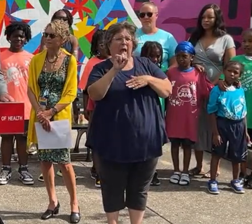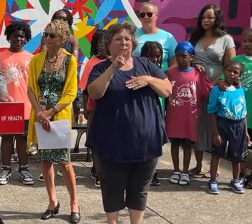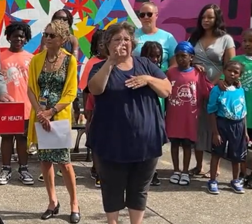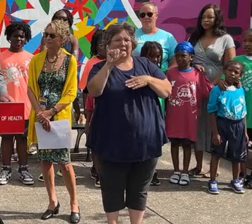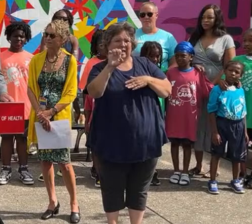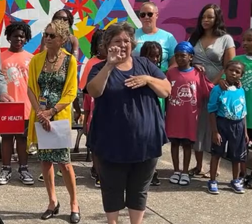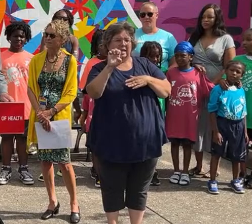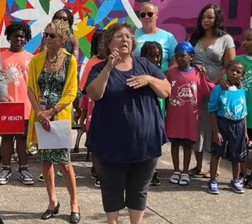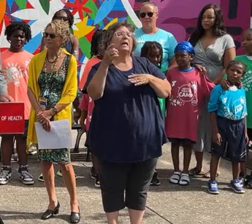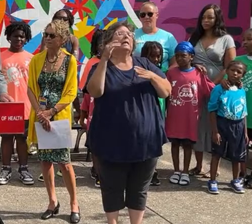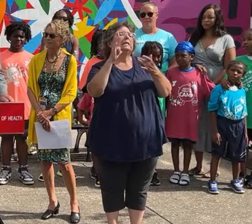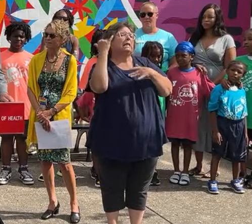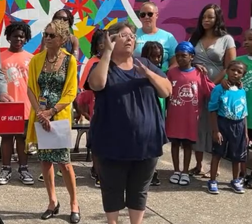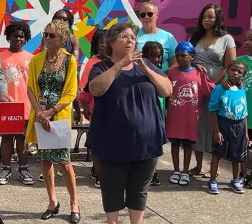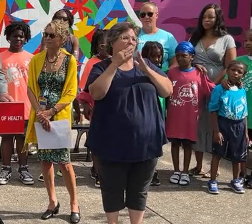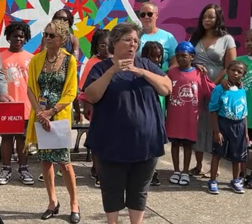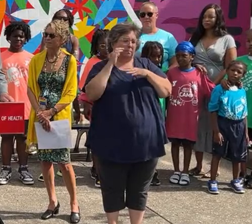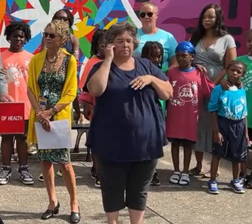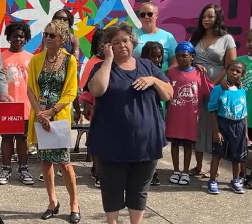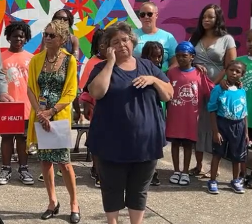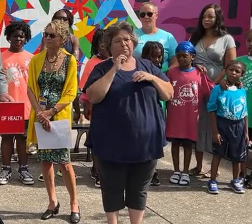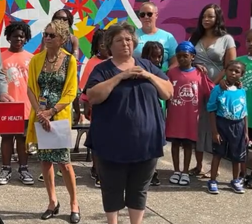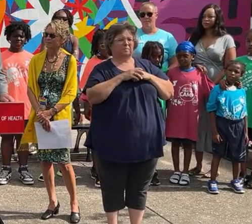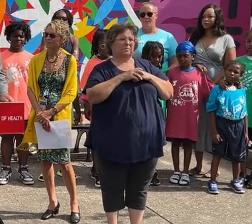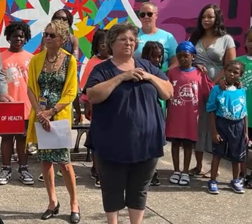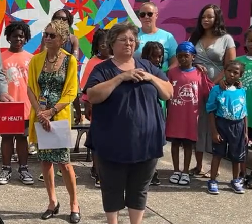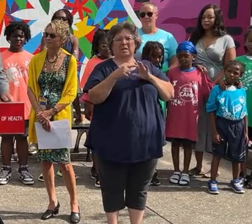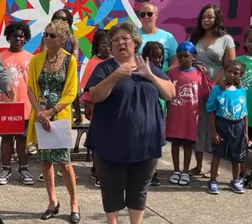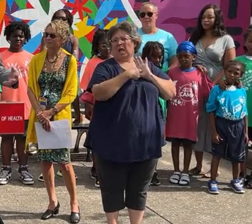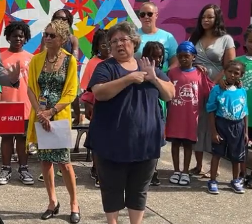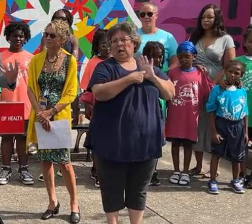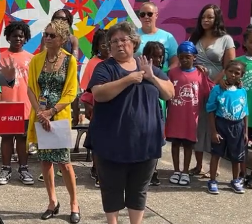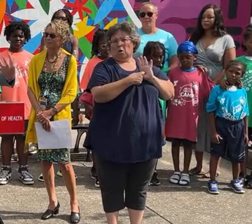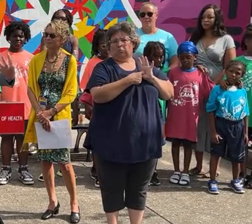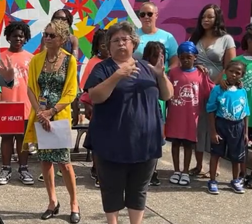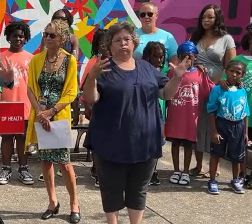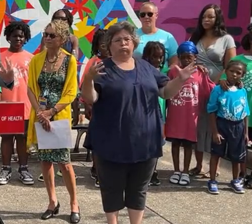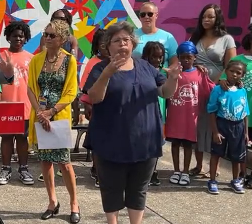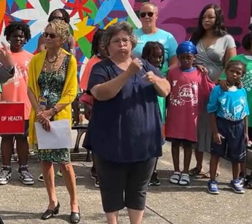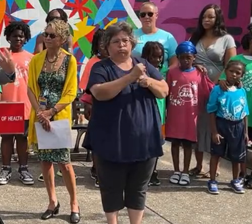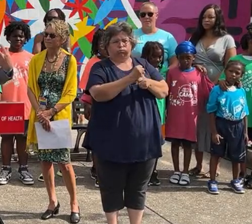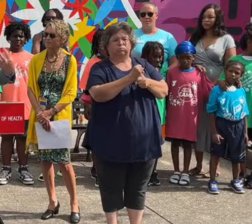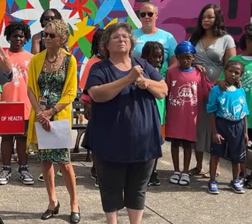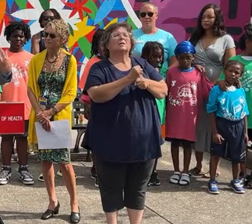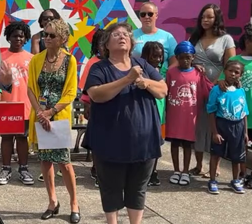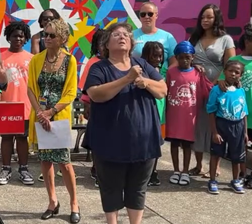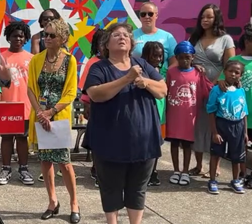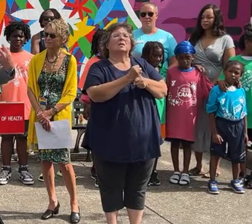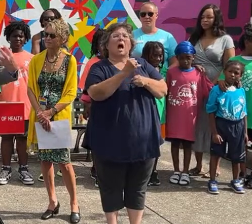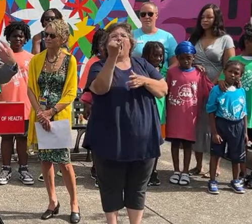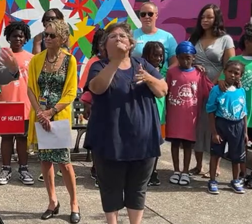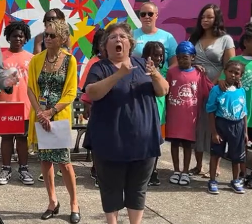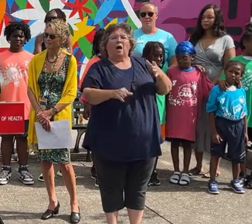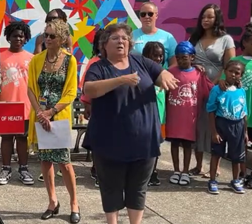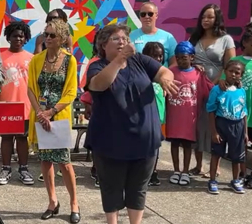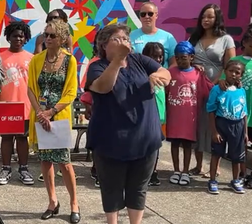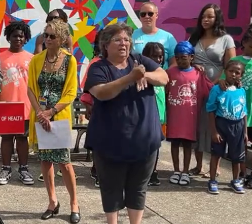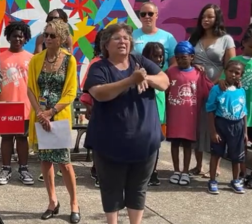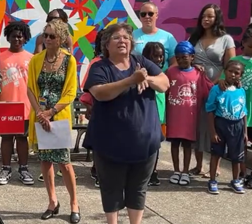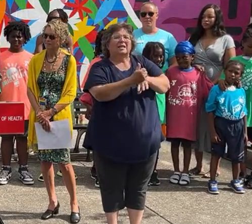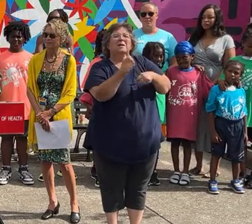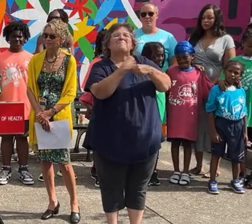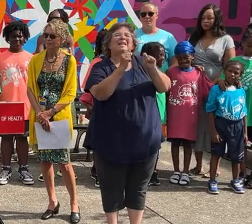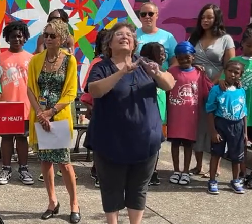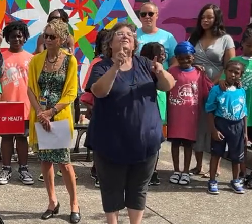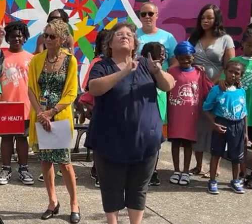Emsley in the city of Buffalo. It is an example of how coming together, just putting art can make a difference in